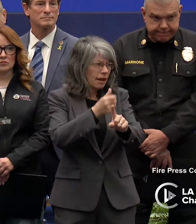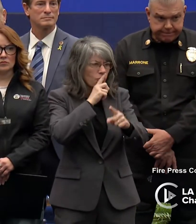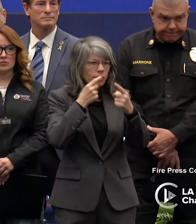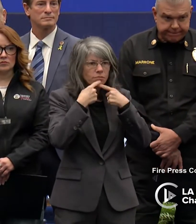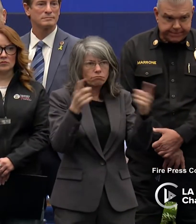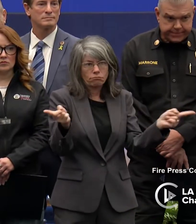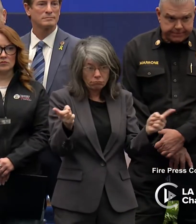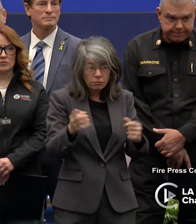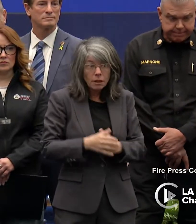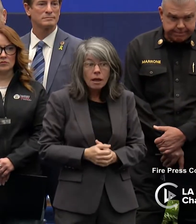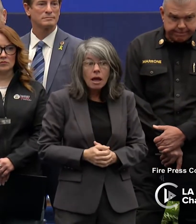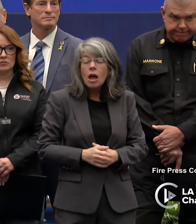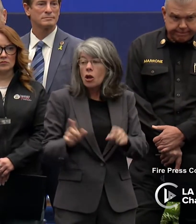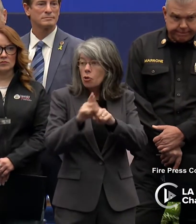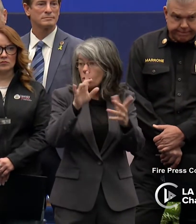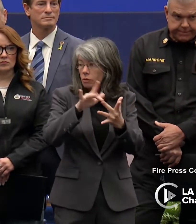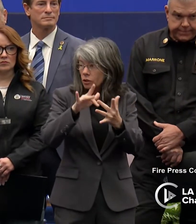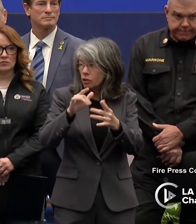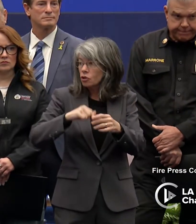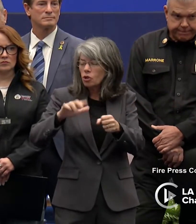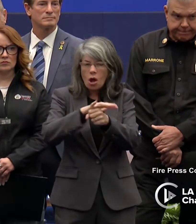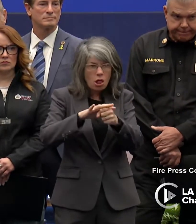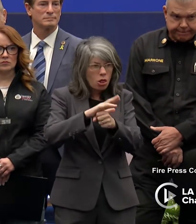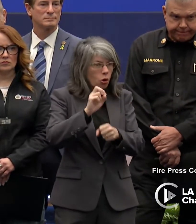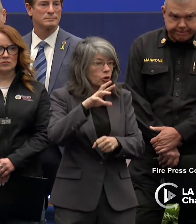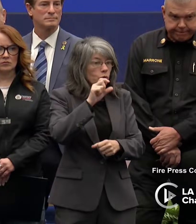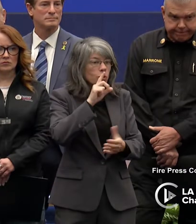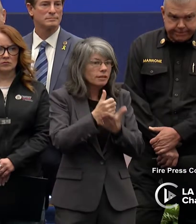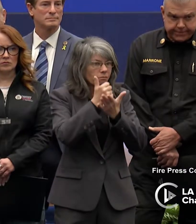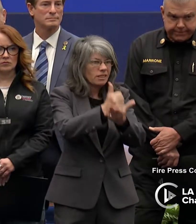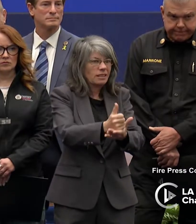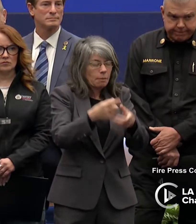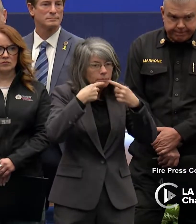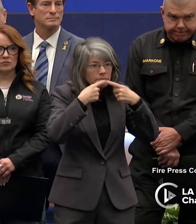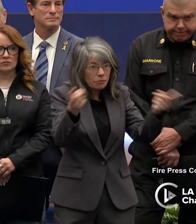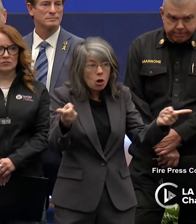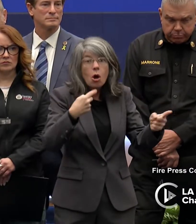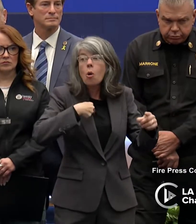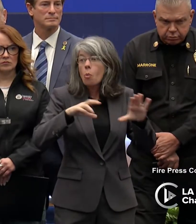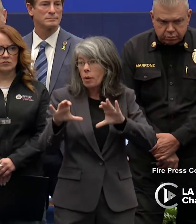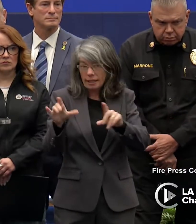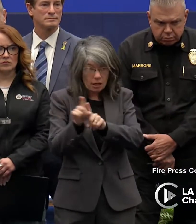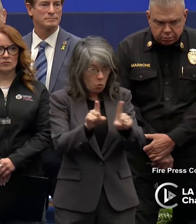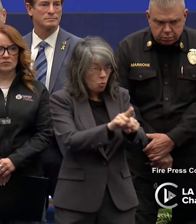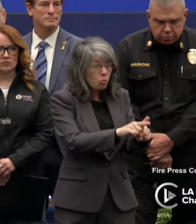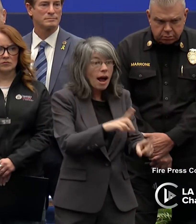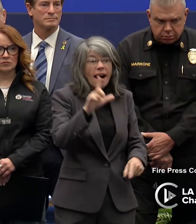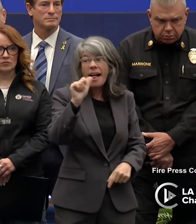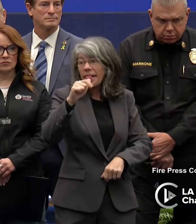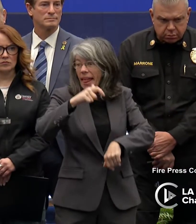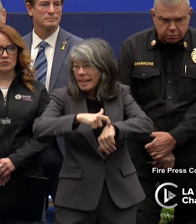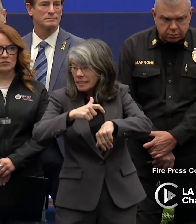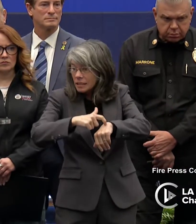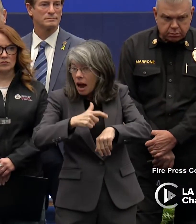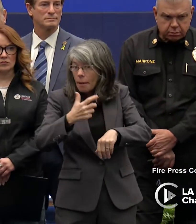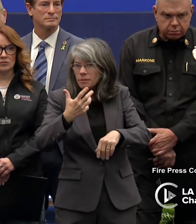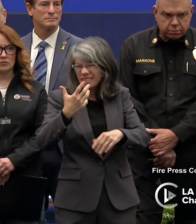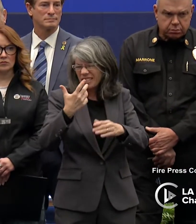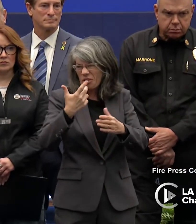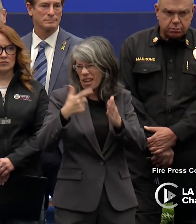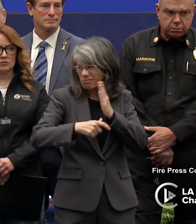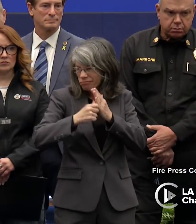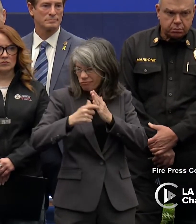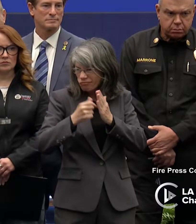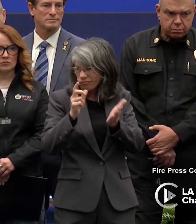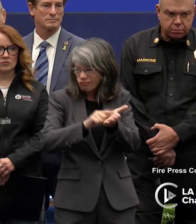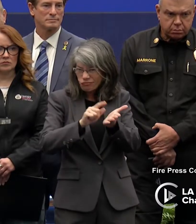Right. You even reached out to local news to ask for help in assisting putting out that call. We did as well. The LA Times, as it's been mentioned,